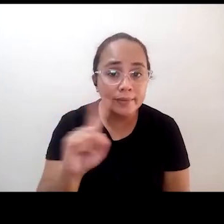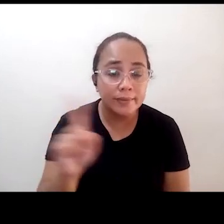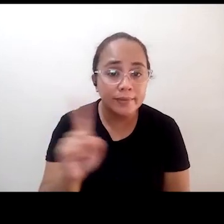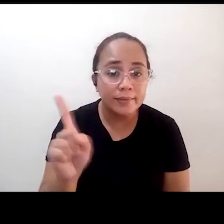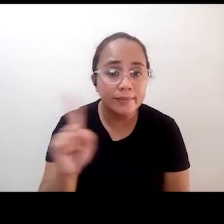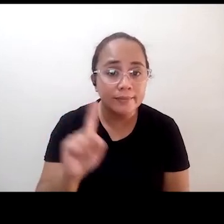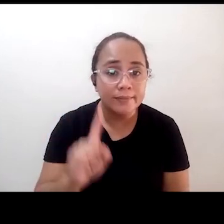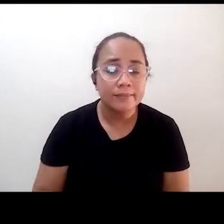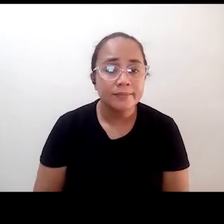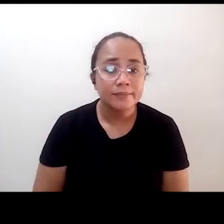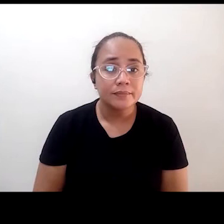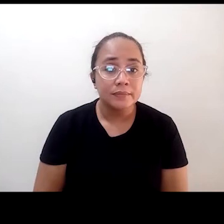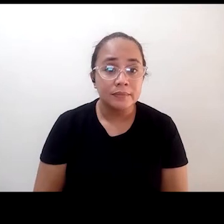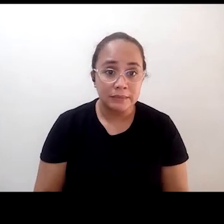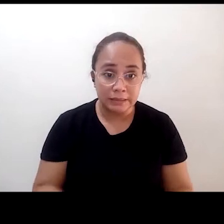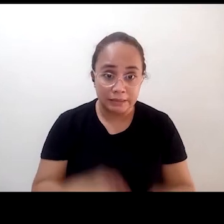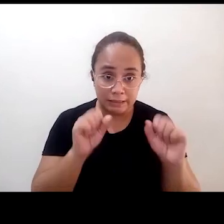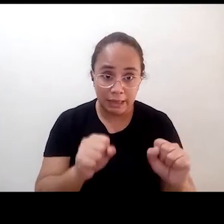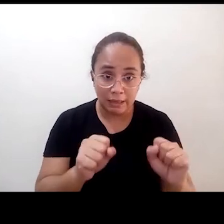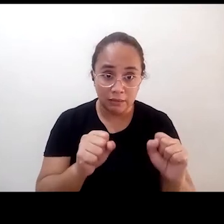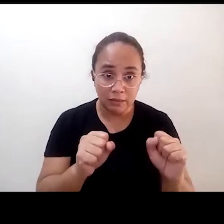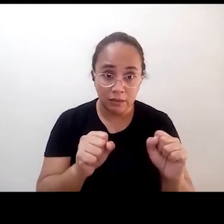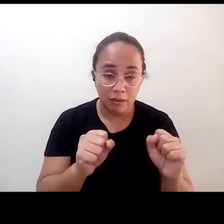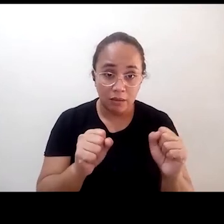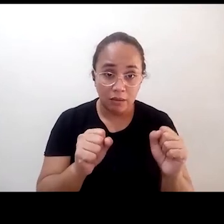Can you do that without getting an answer?